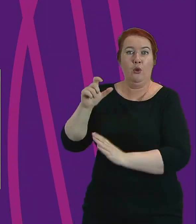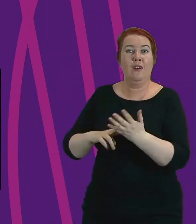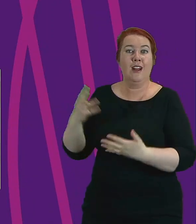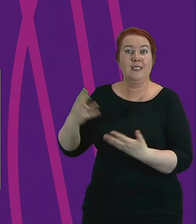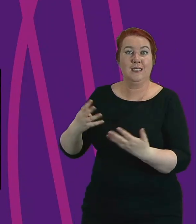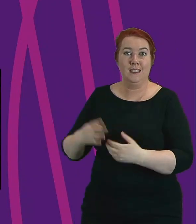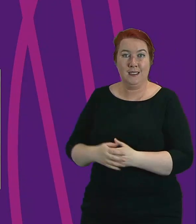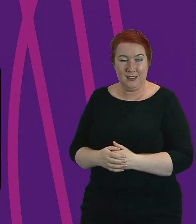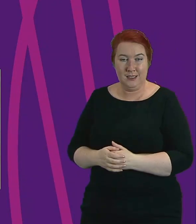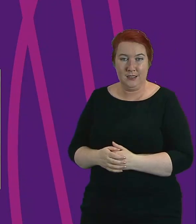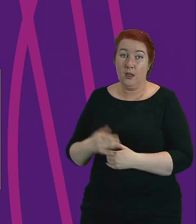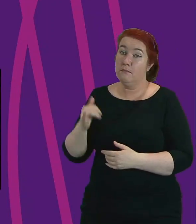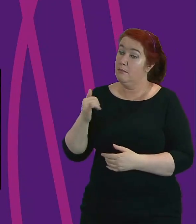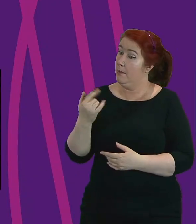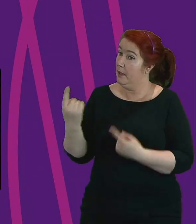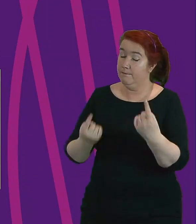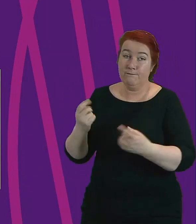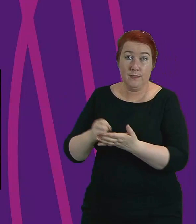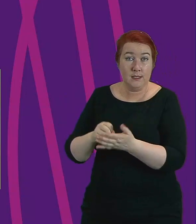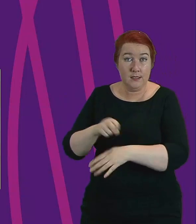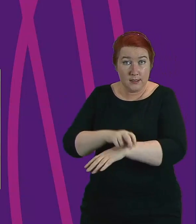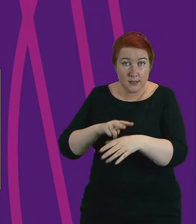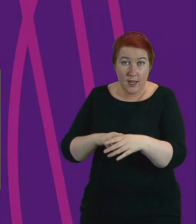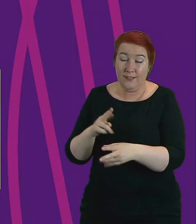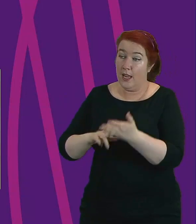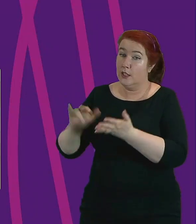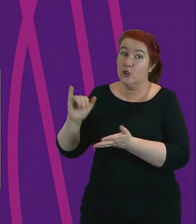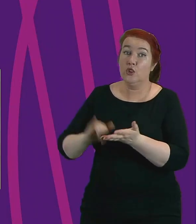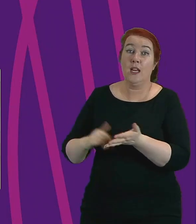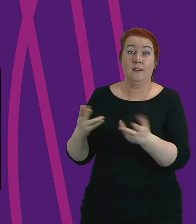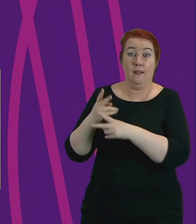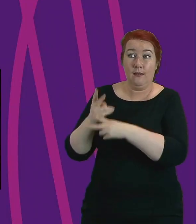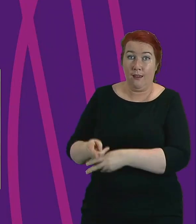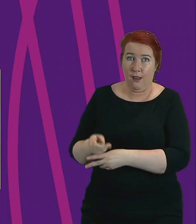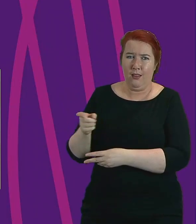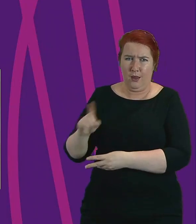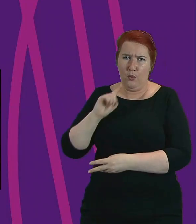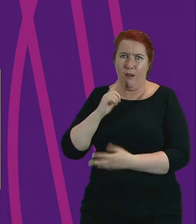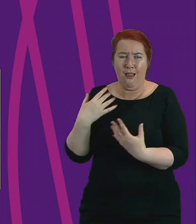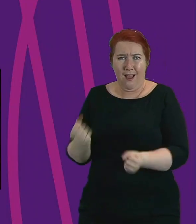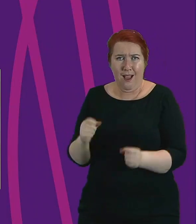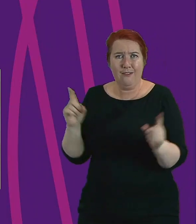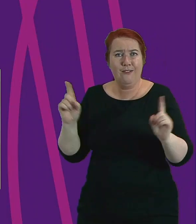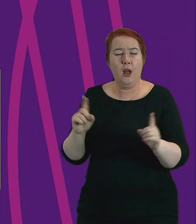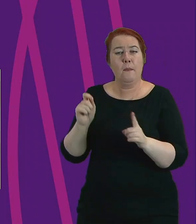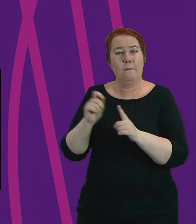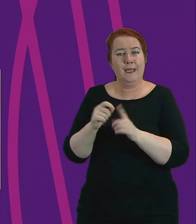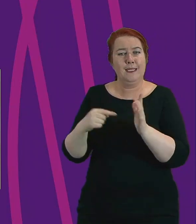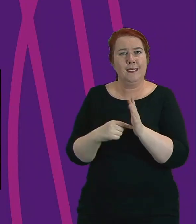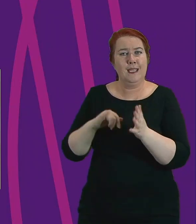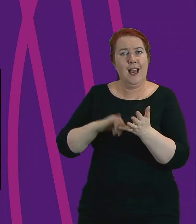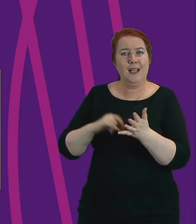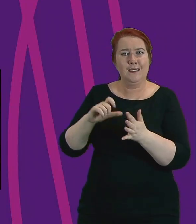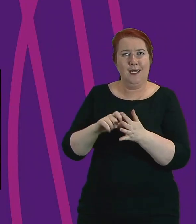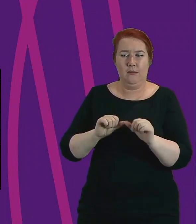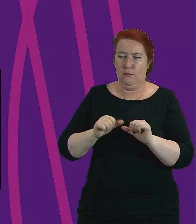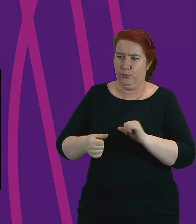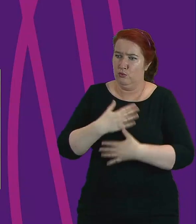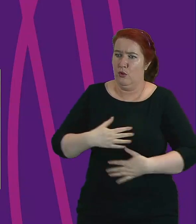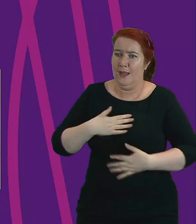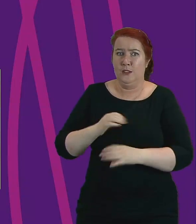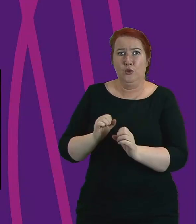working in the NHS and in care at the moment who will be affected by post-traumatic stress. There may be